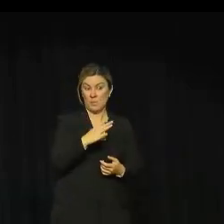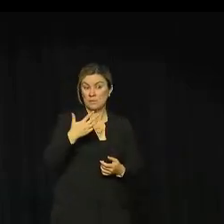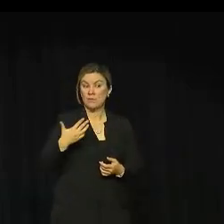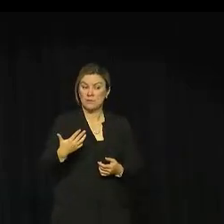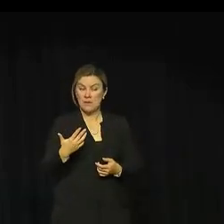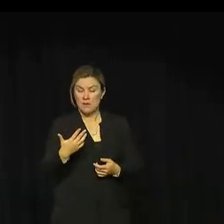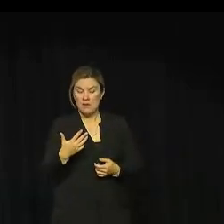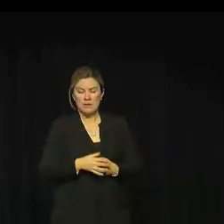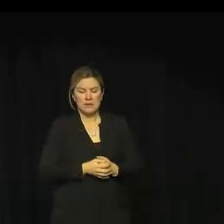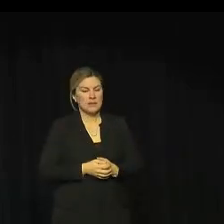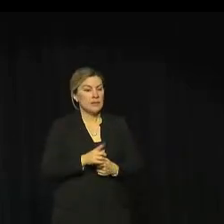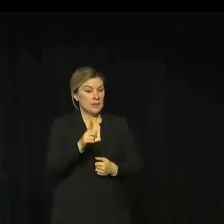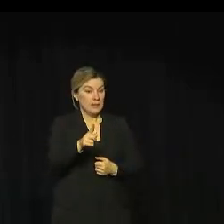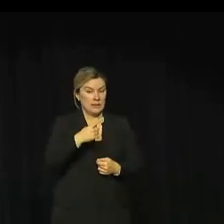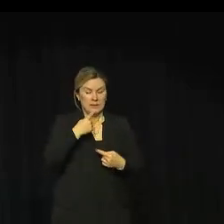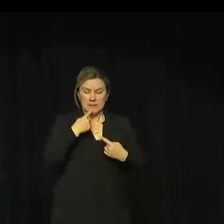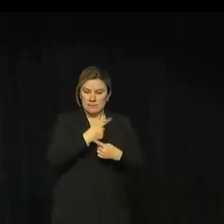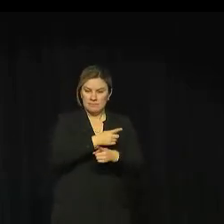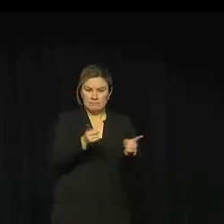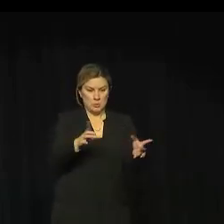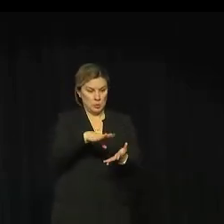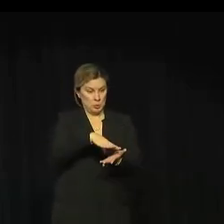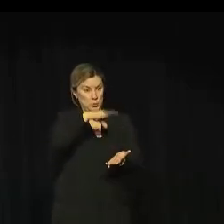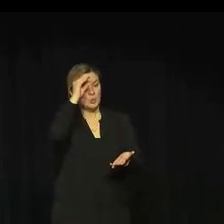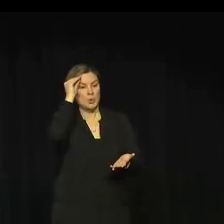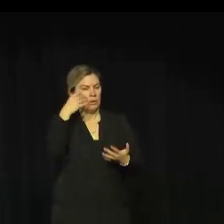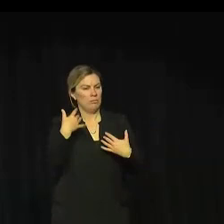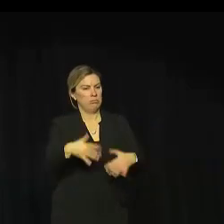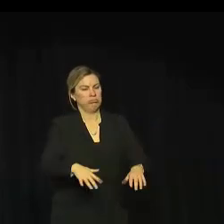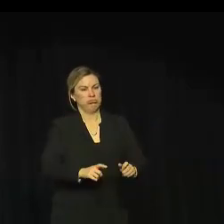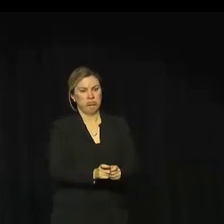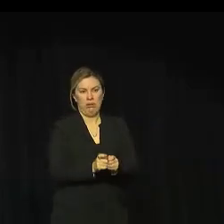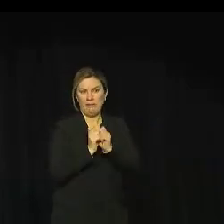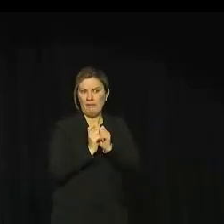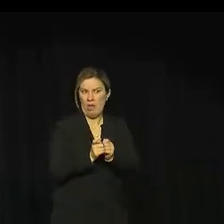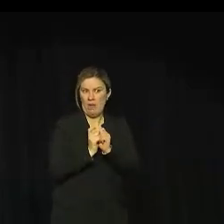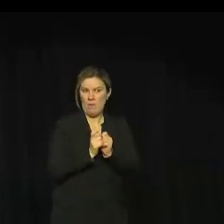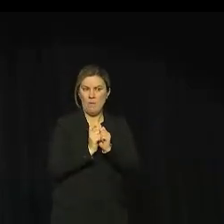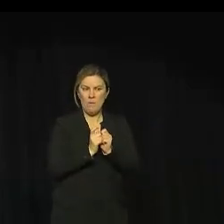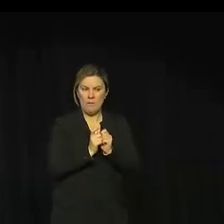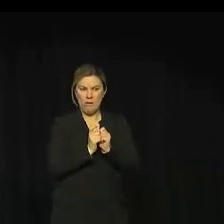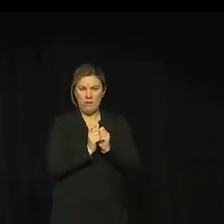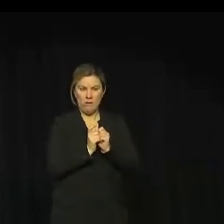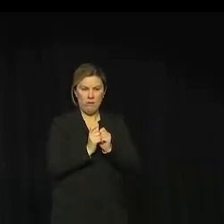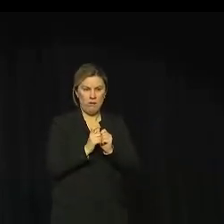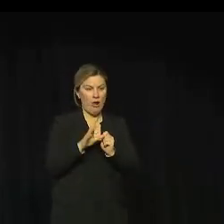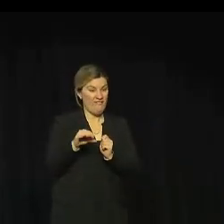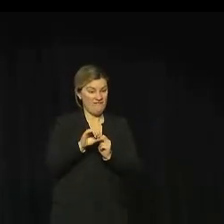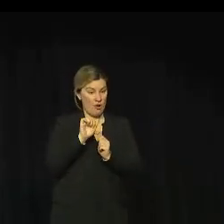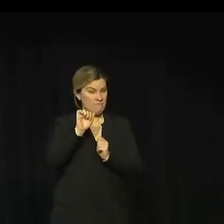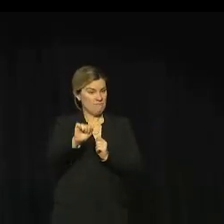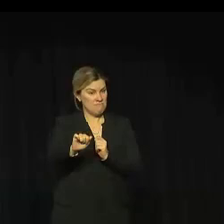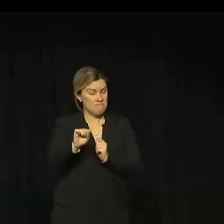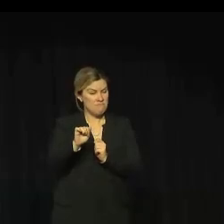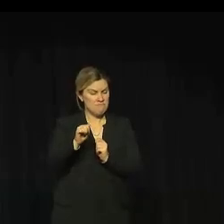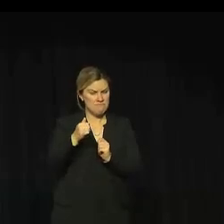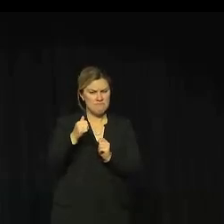his students something valuable that had come from Lake Success in New York, where the